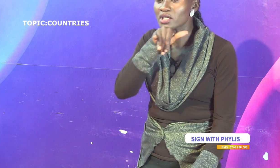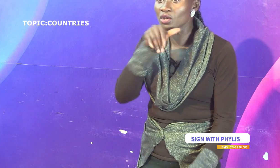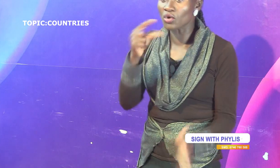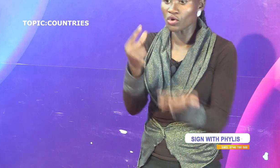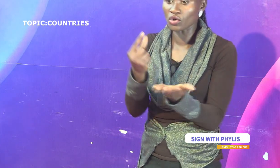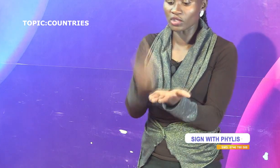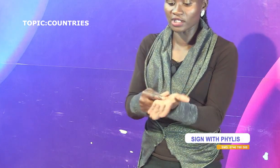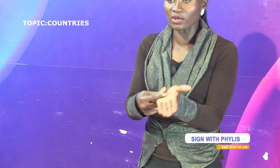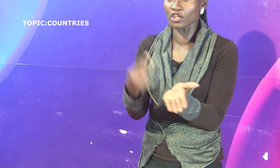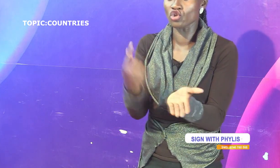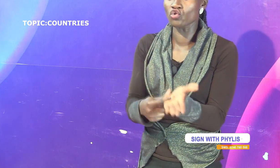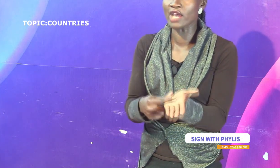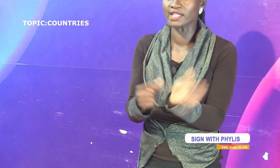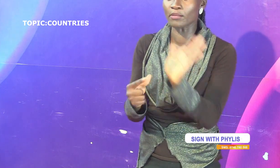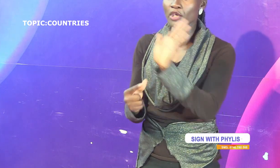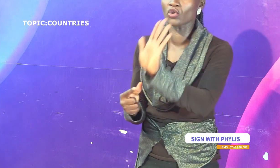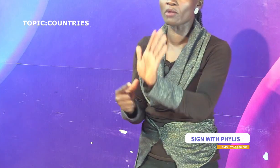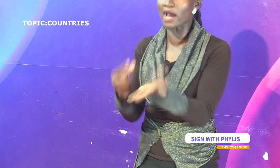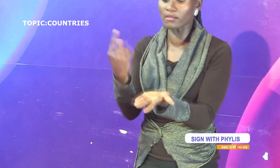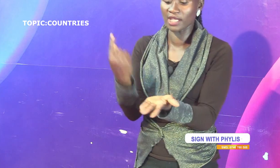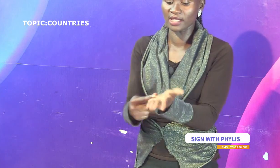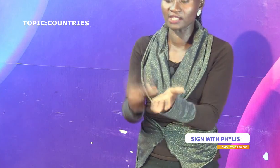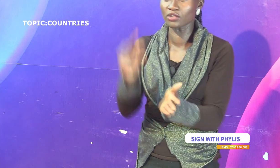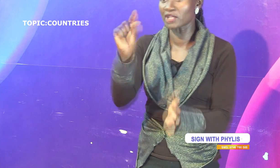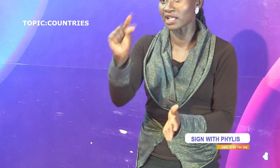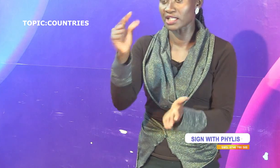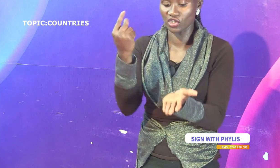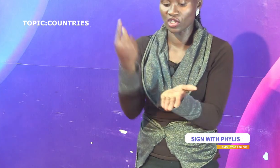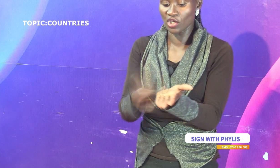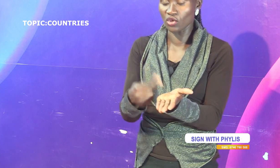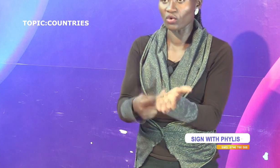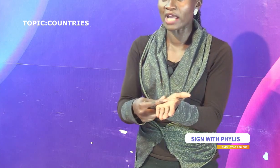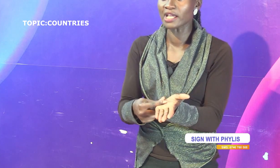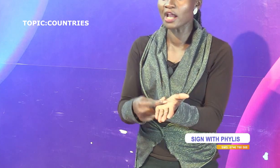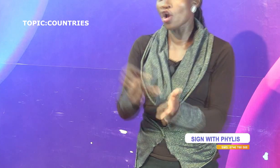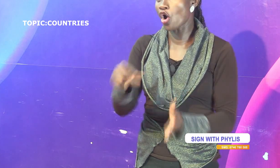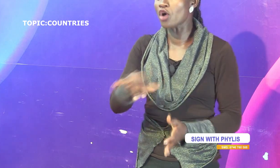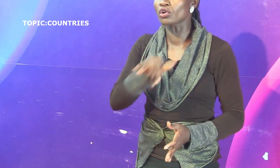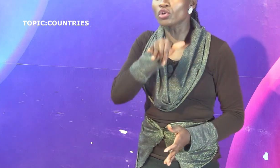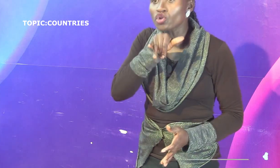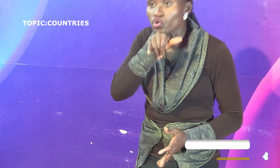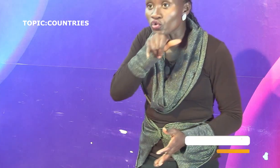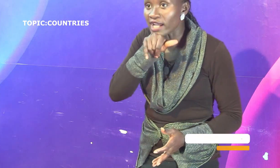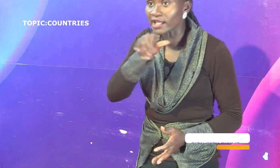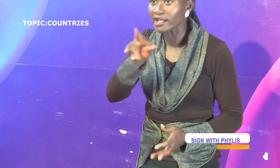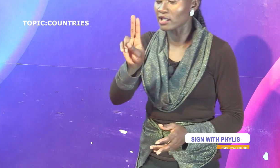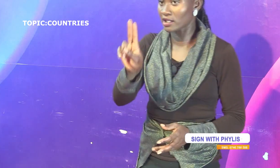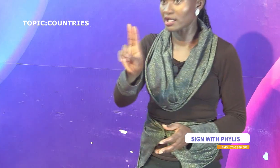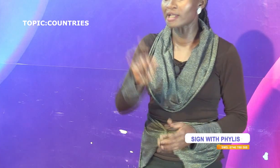or this one. Uganda, tapping on your palm like this using letter G. Uganda or Uganda. It has